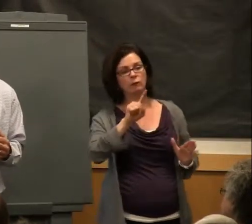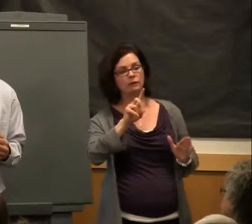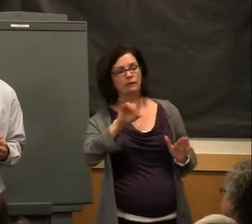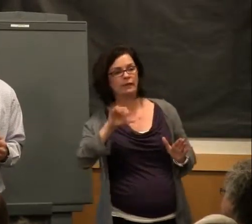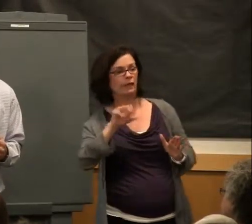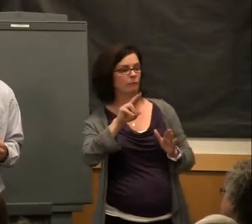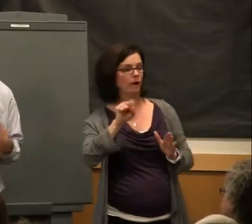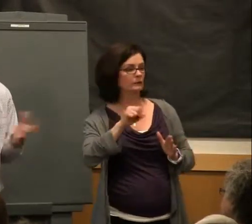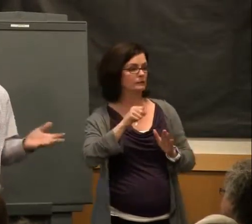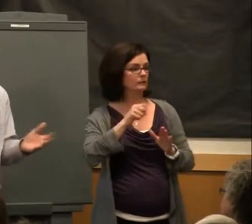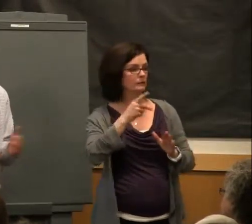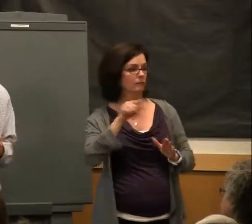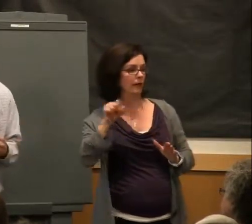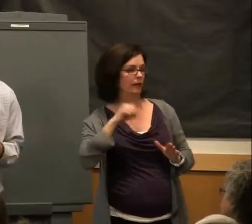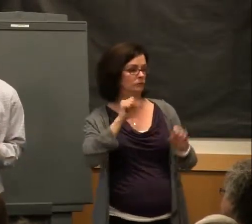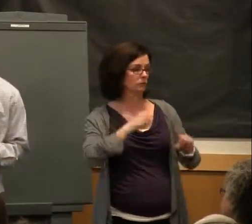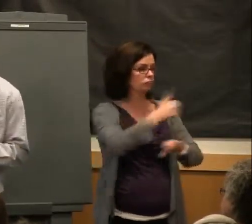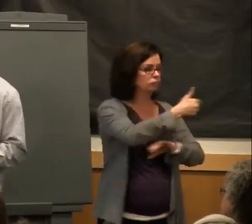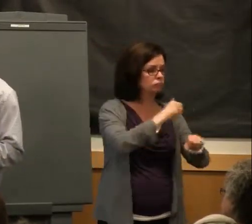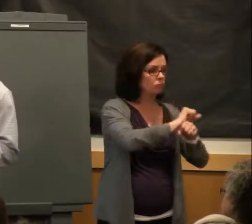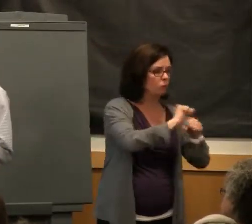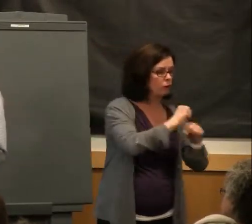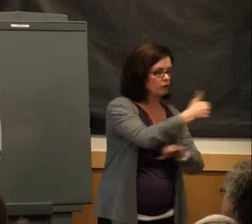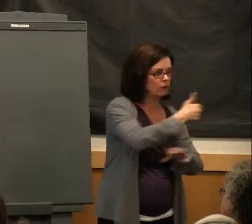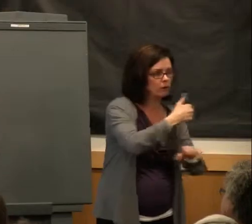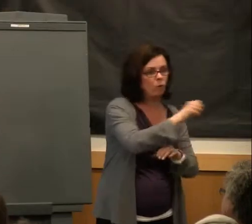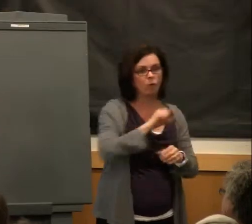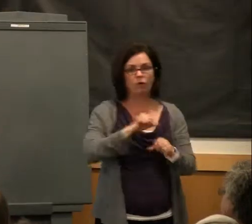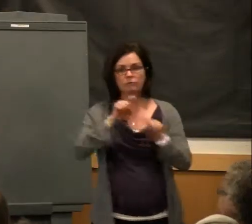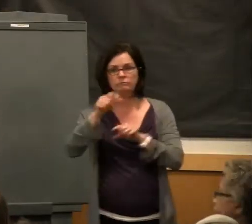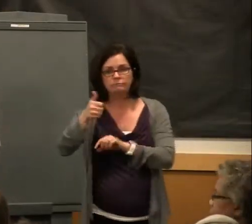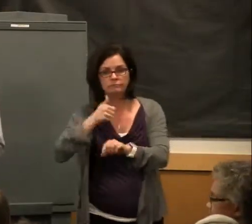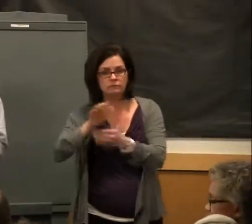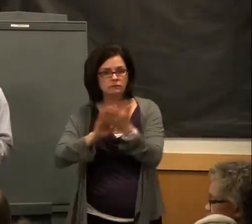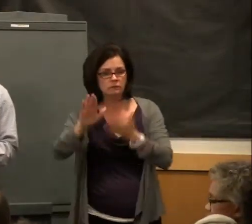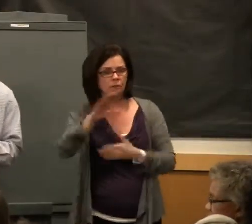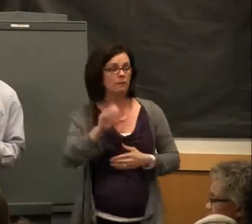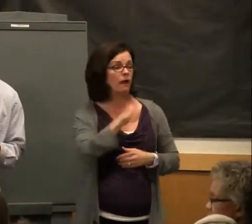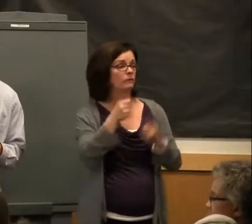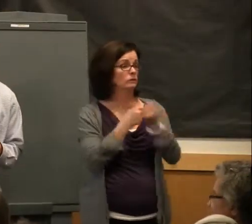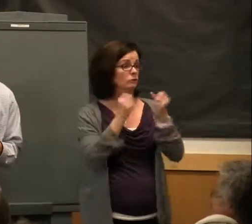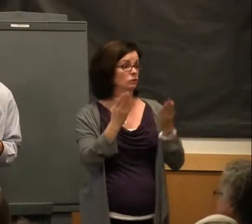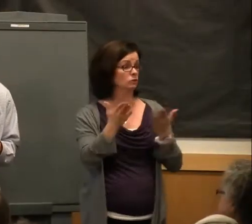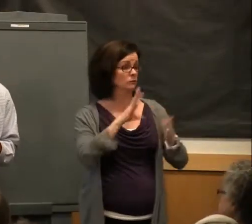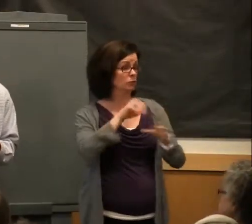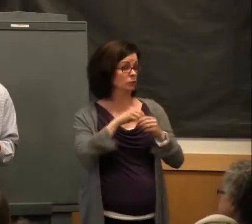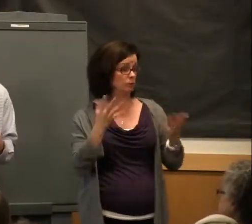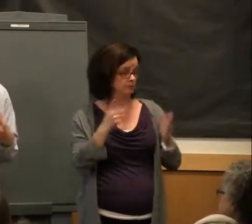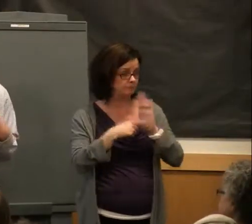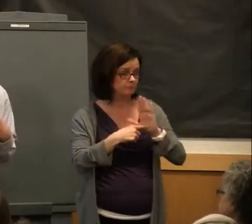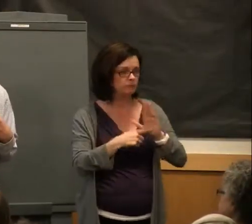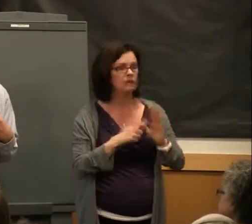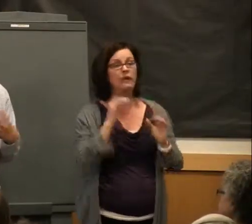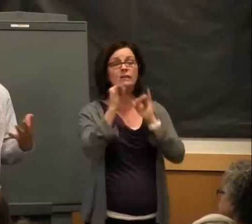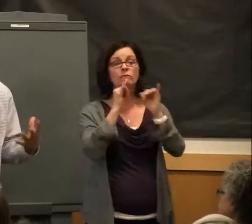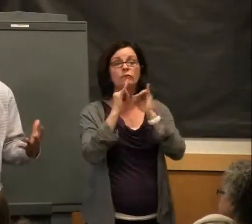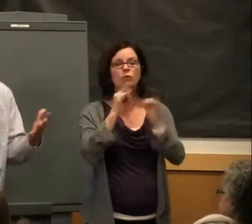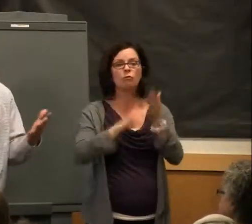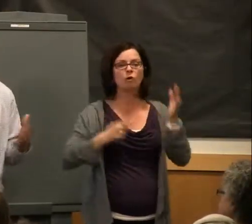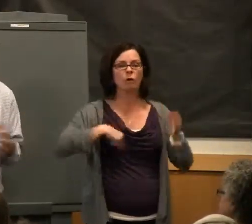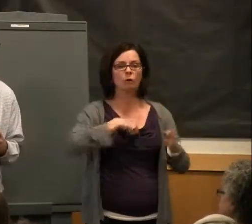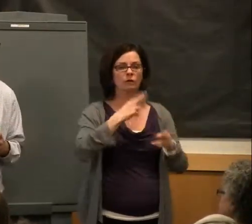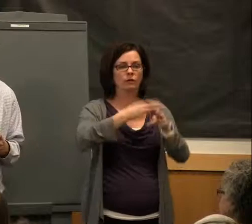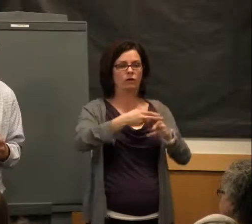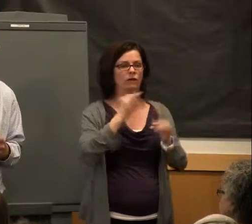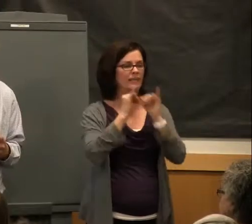you can get to and from work or to and from school. Other supportive services include things like interview, what we call